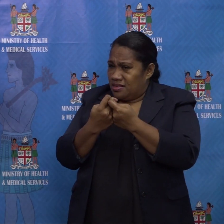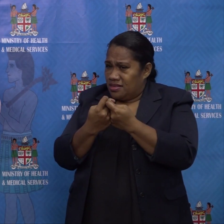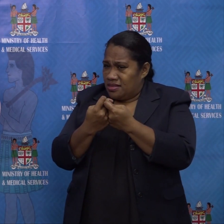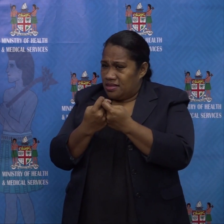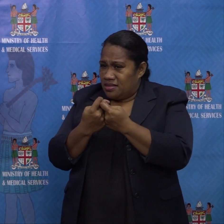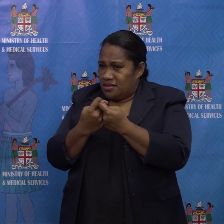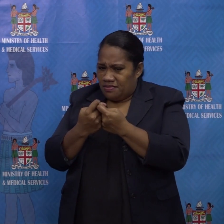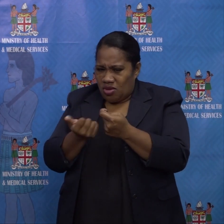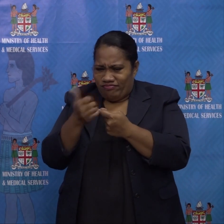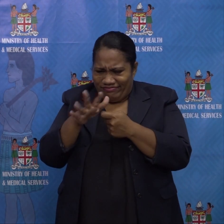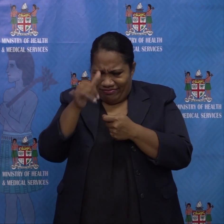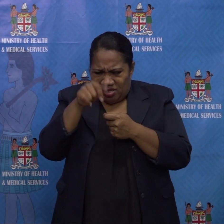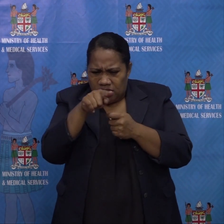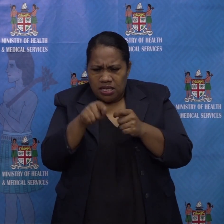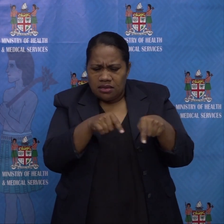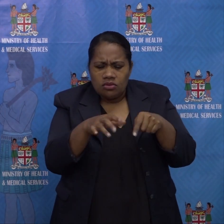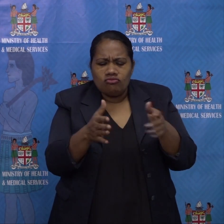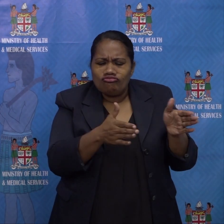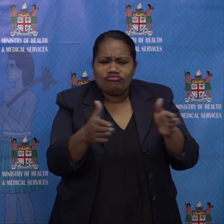movements as of yet.